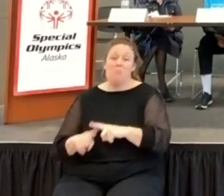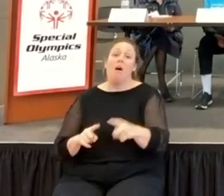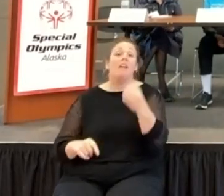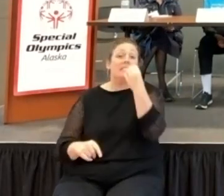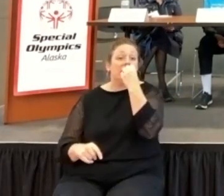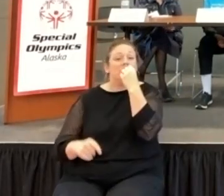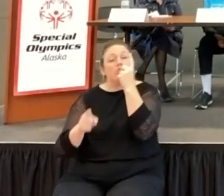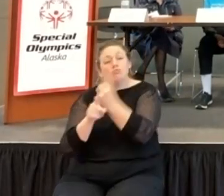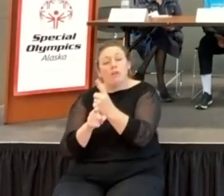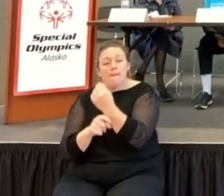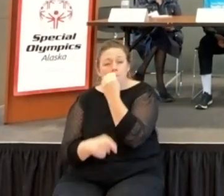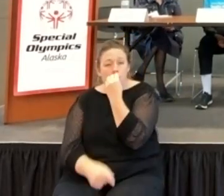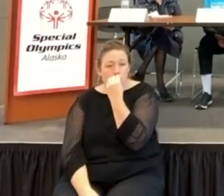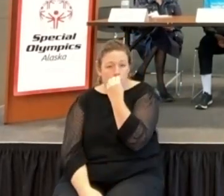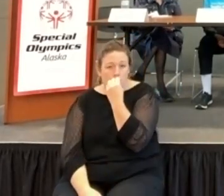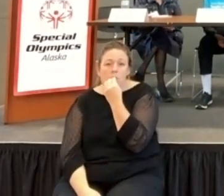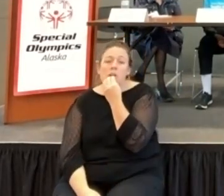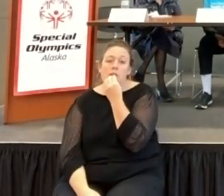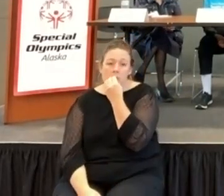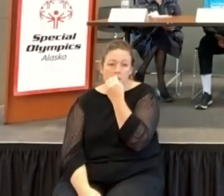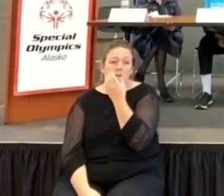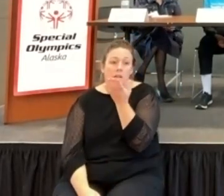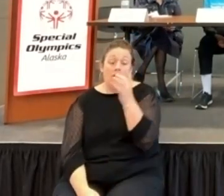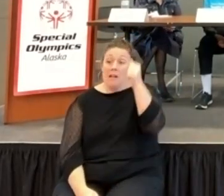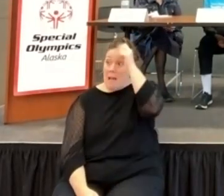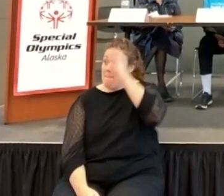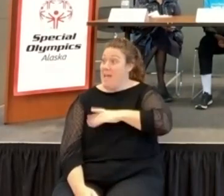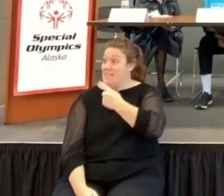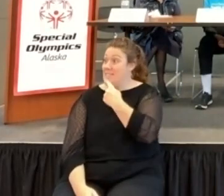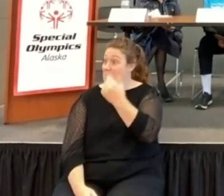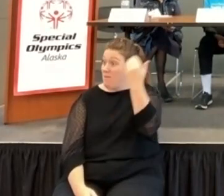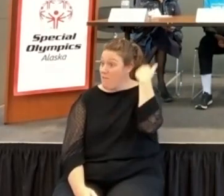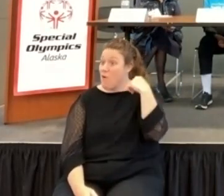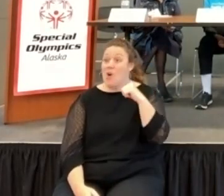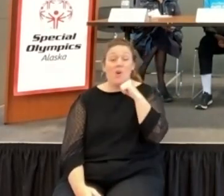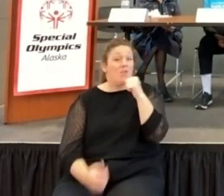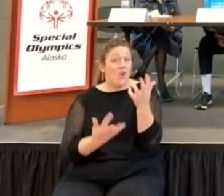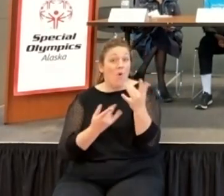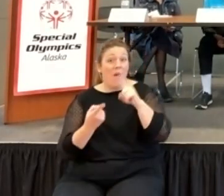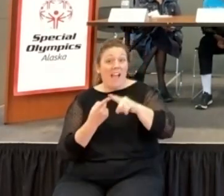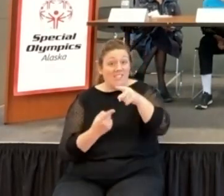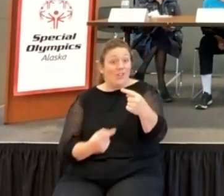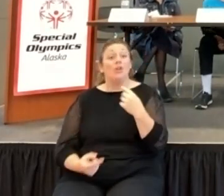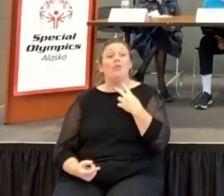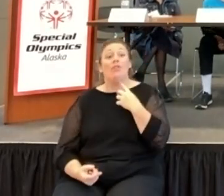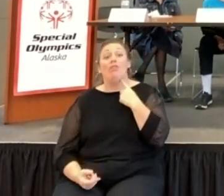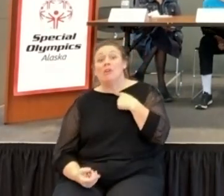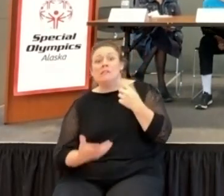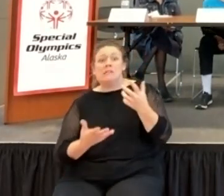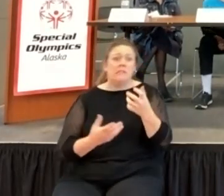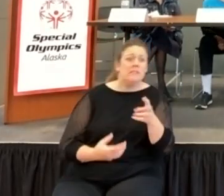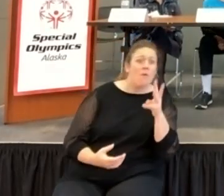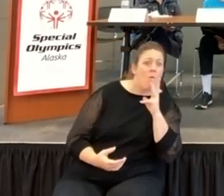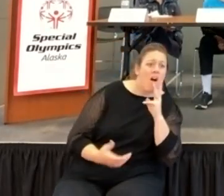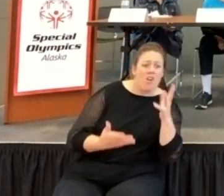food. And as the man said earlier, don't wait till you're thirsty to take a drink. Don't wait